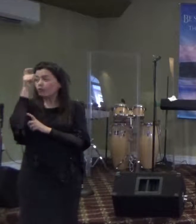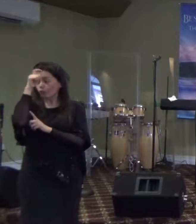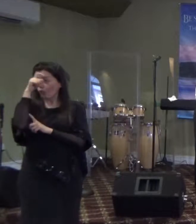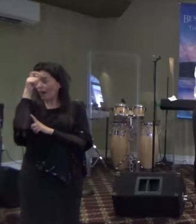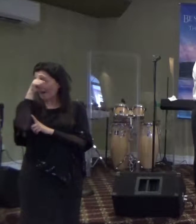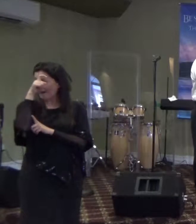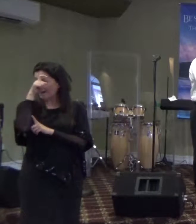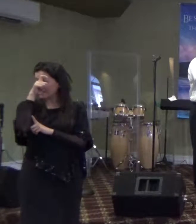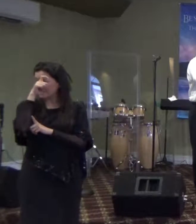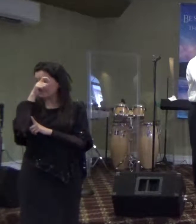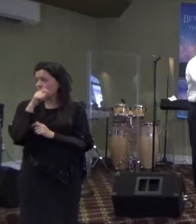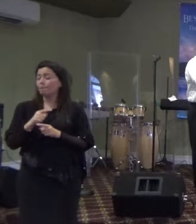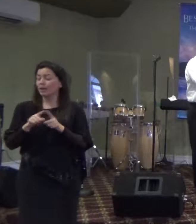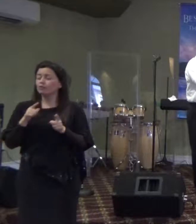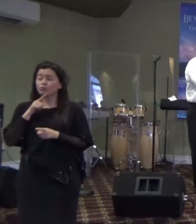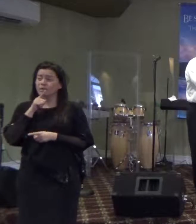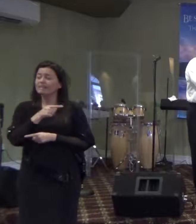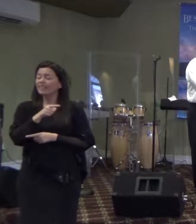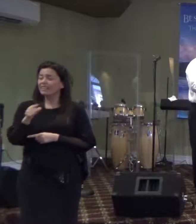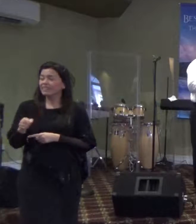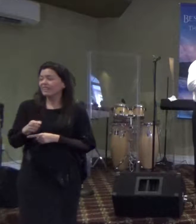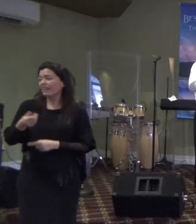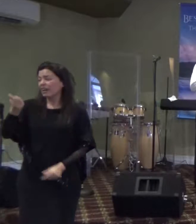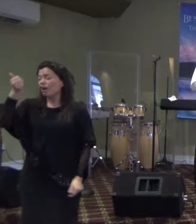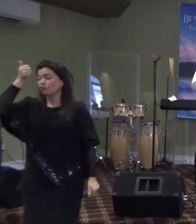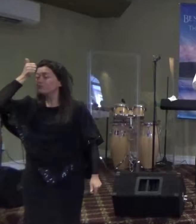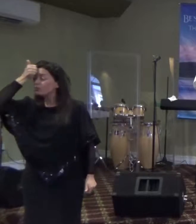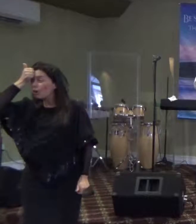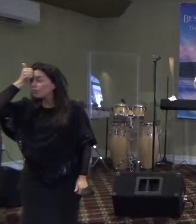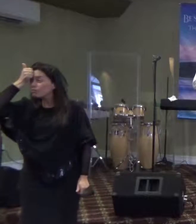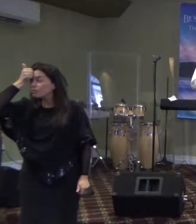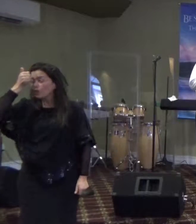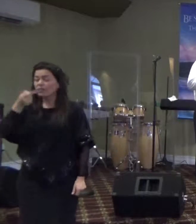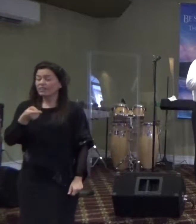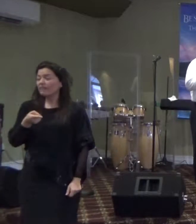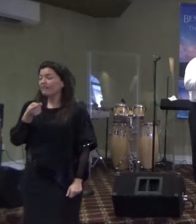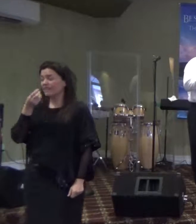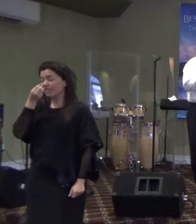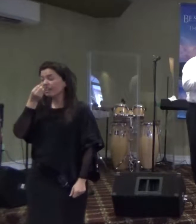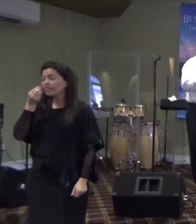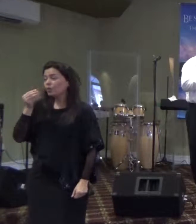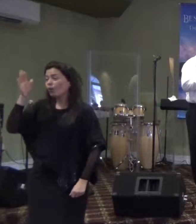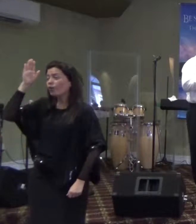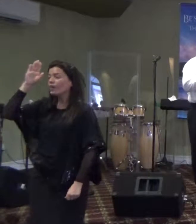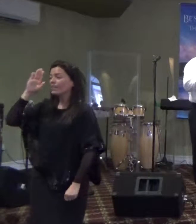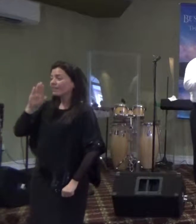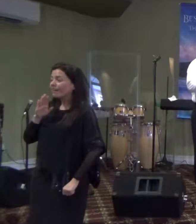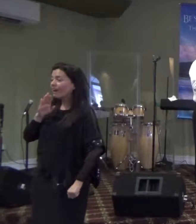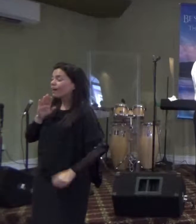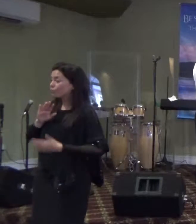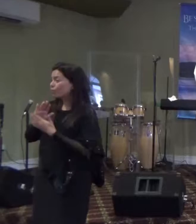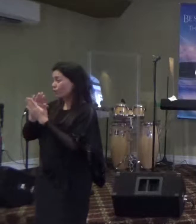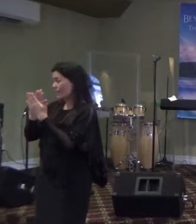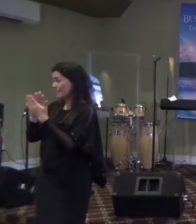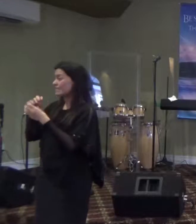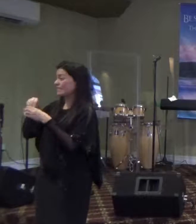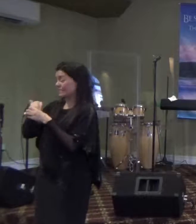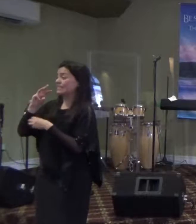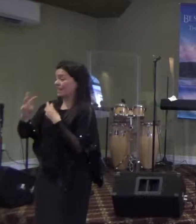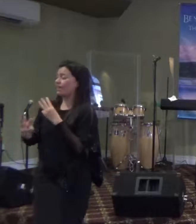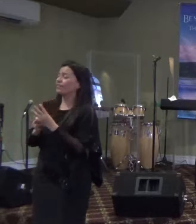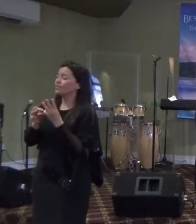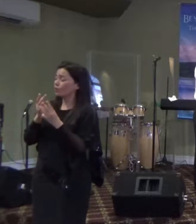being wise, they became fools. Cambiaron la gloria del Dios incorruptible en semejanza de imagen de